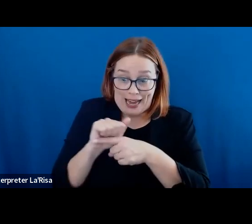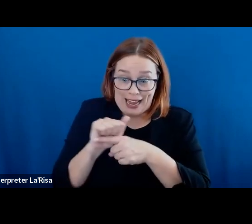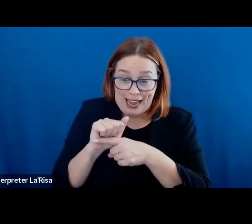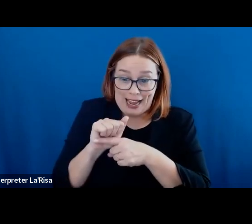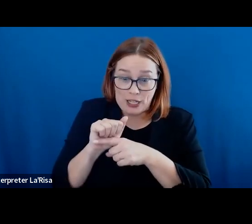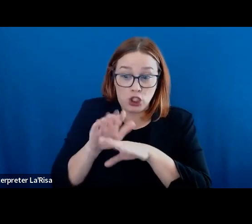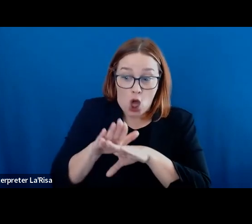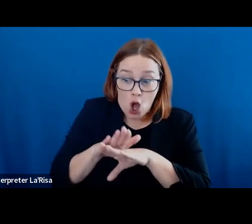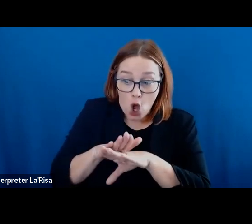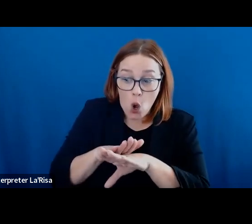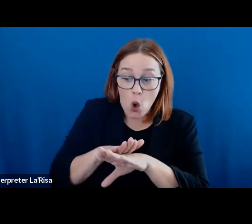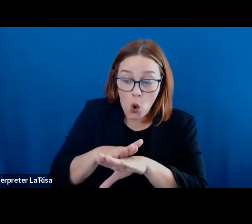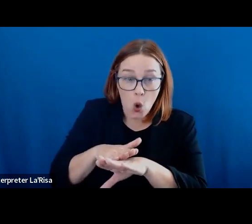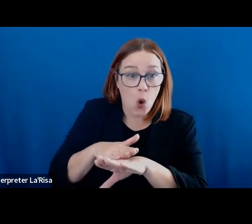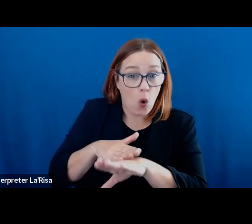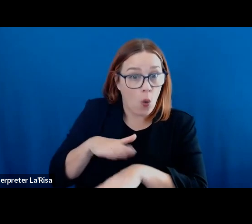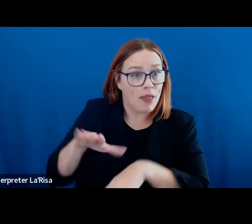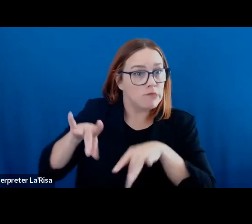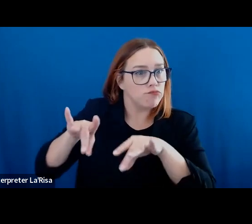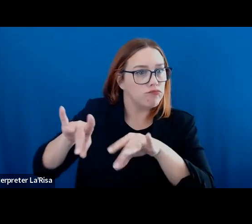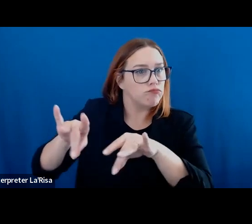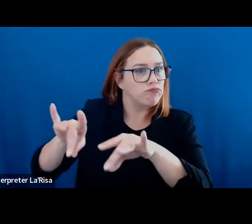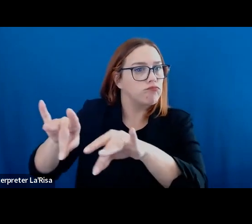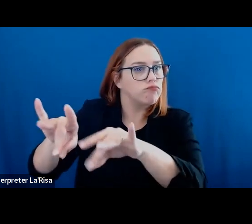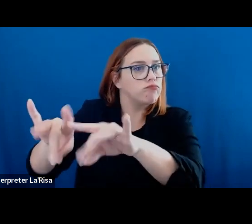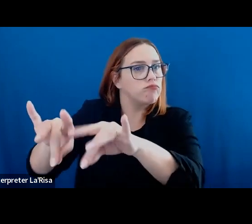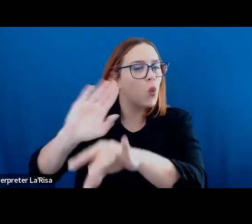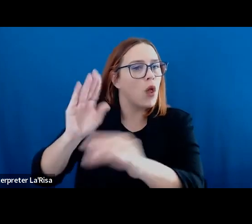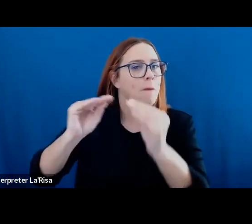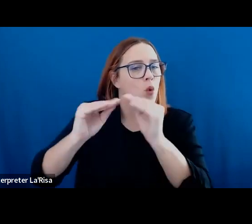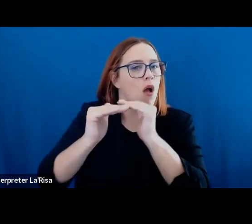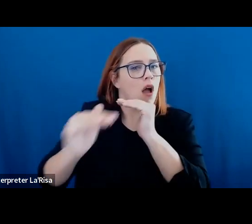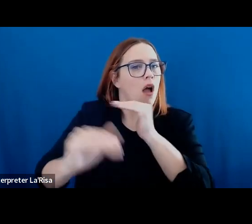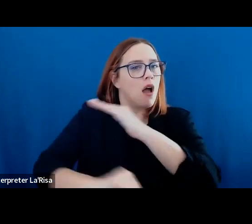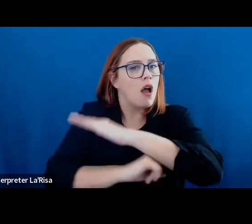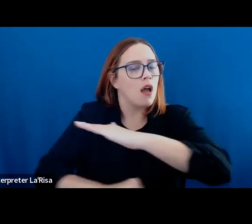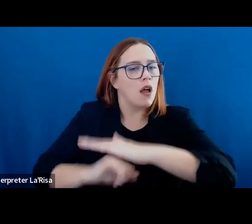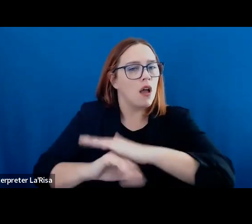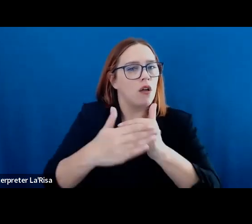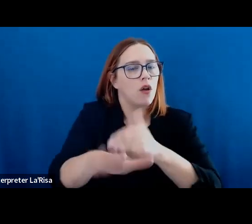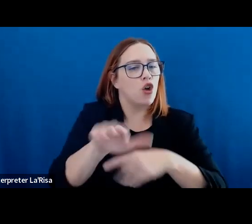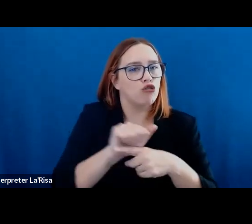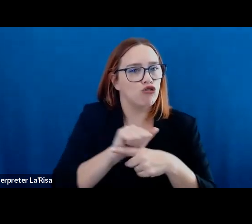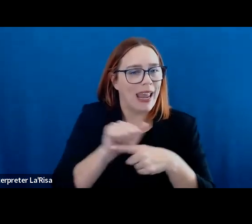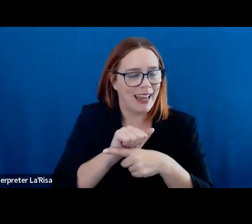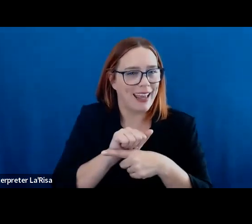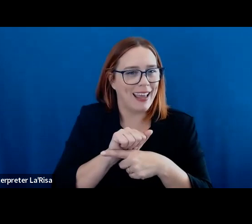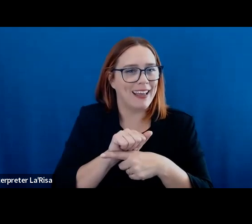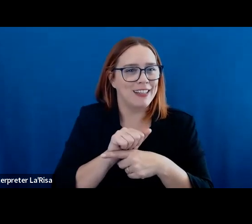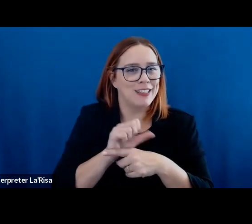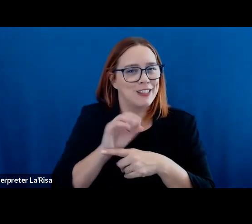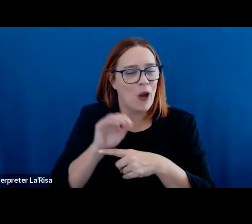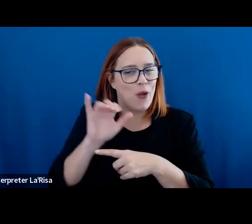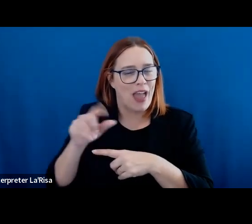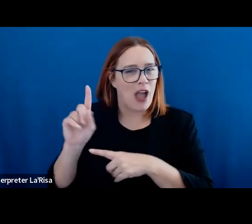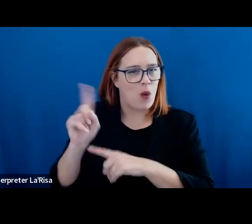things, then you have a sturdier foundation for the rest of your training. And I apply that into all aspects of my